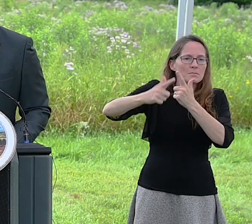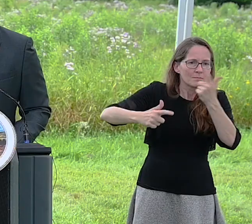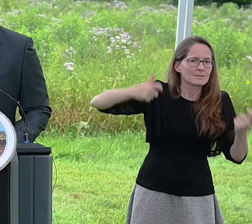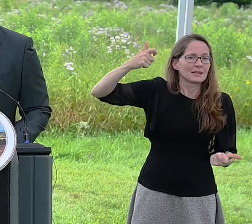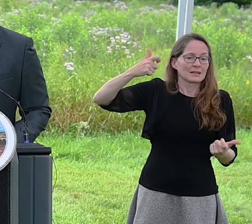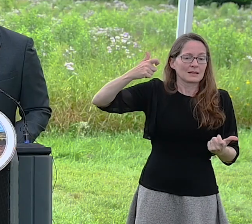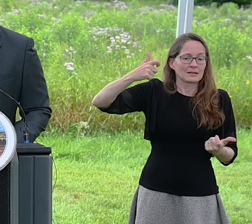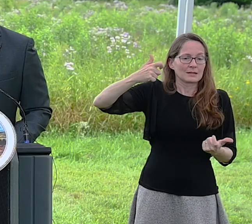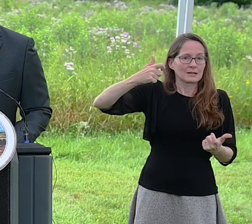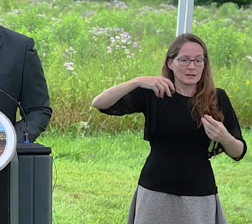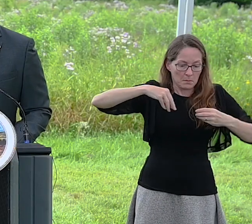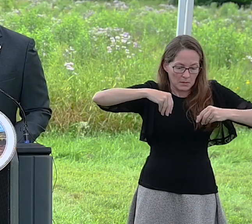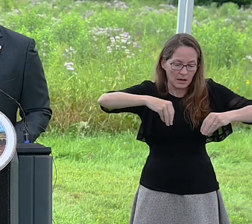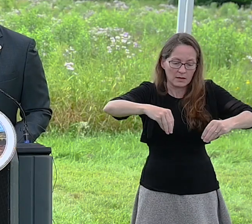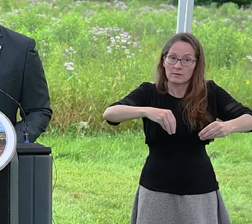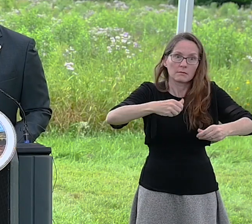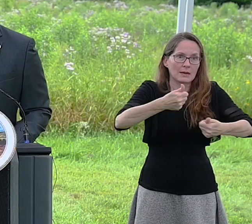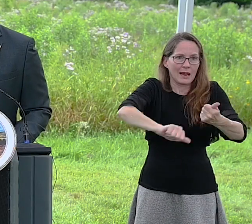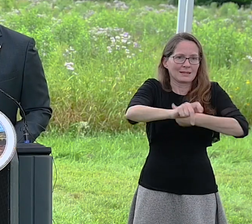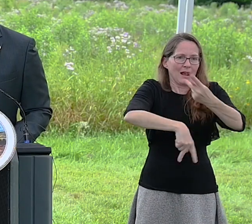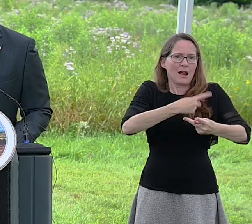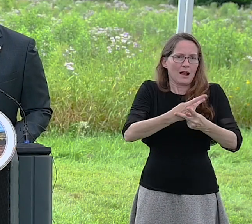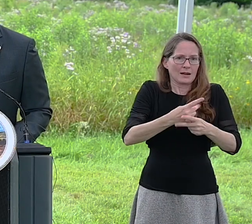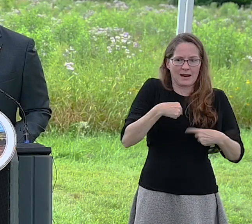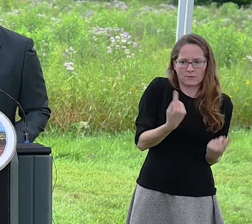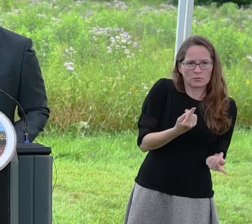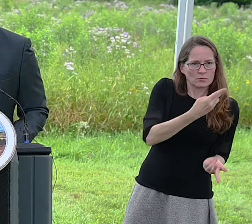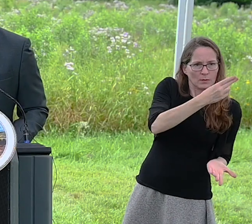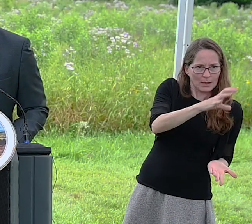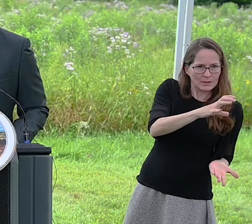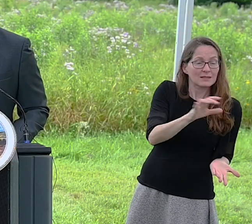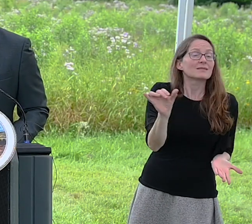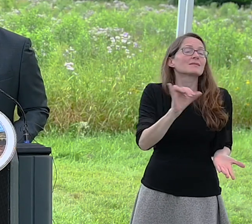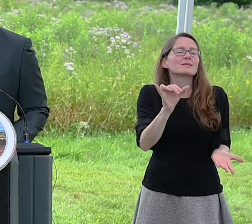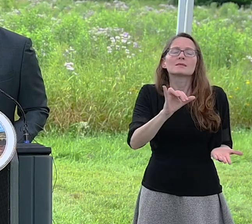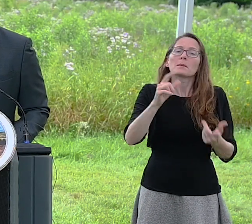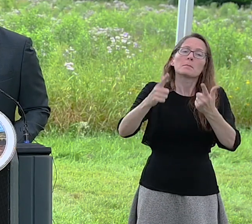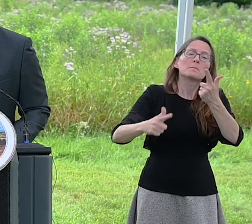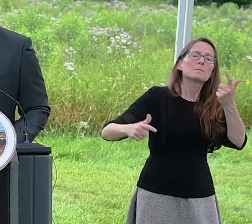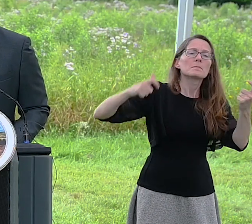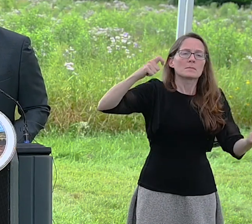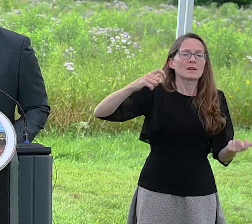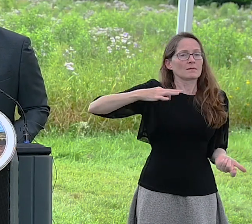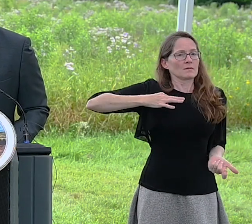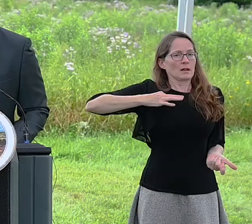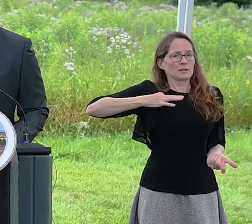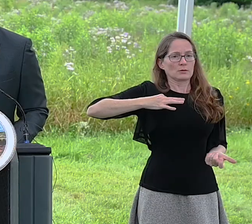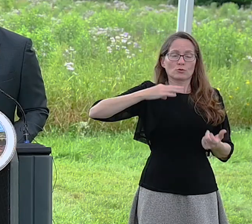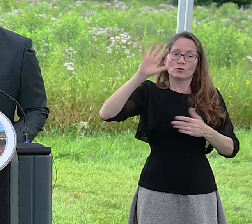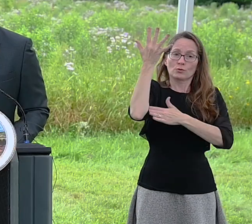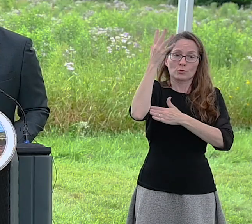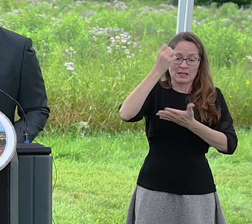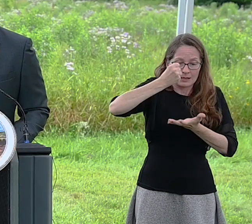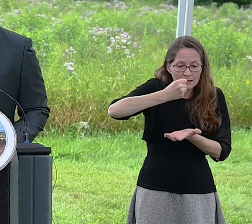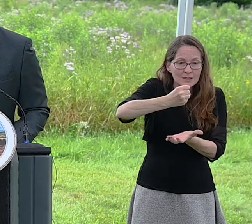kind ever in Howard County and the largest voluntary tree planting in Maryland's history.